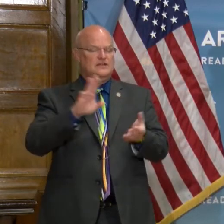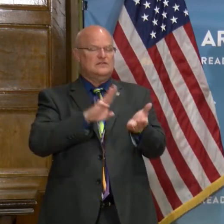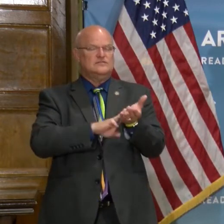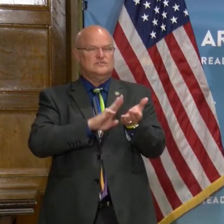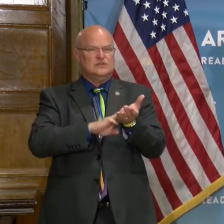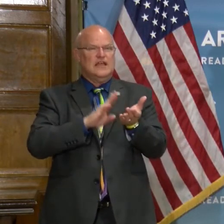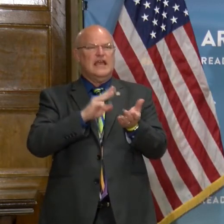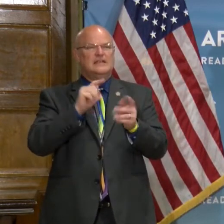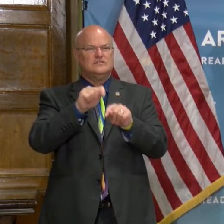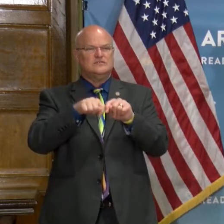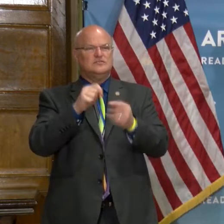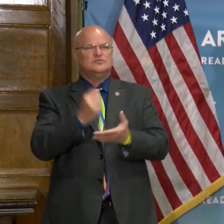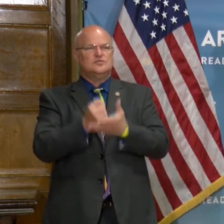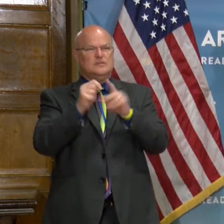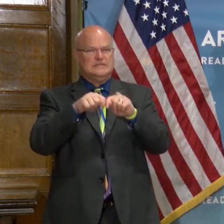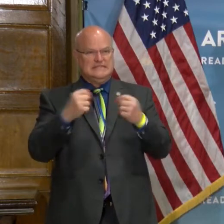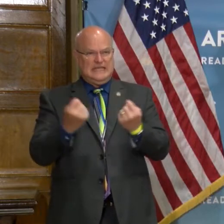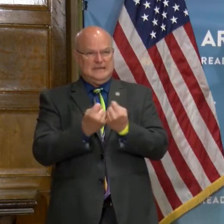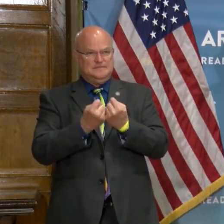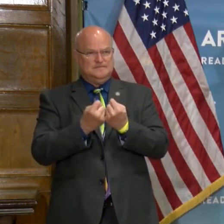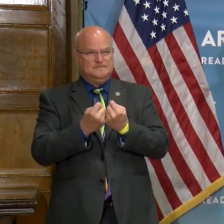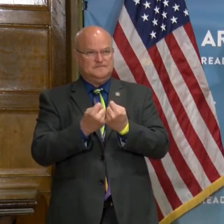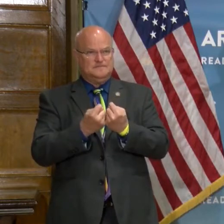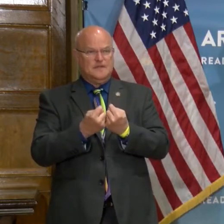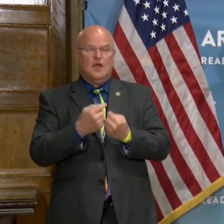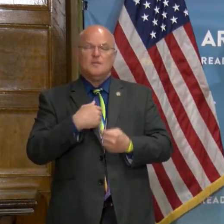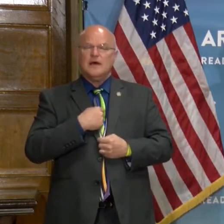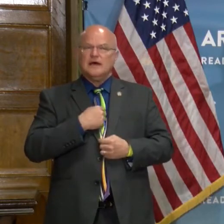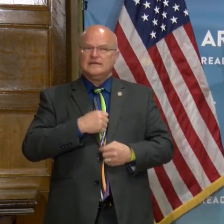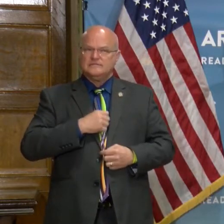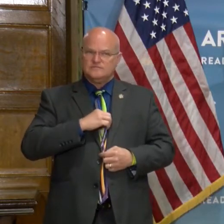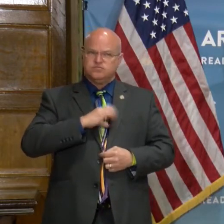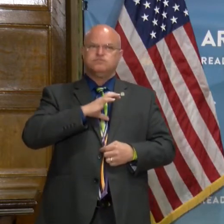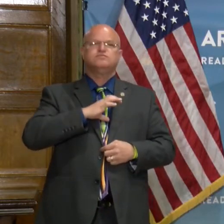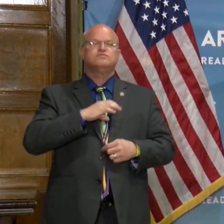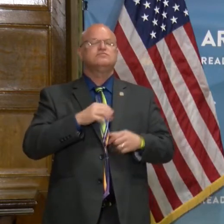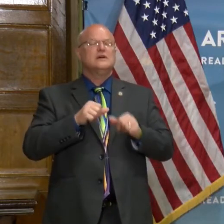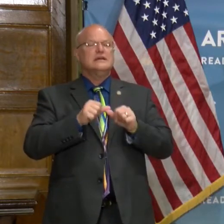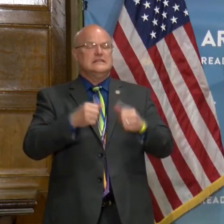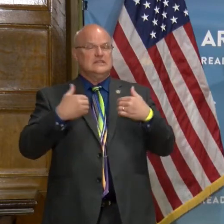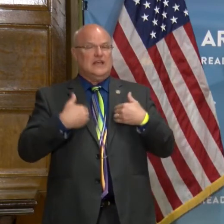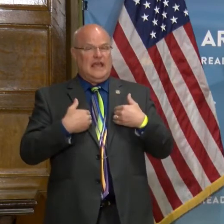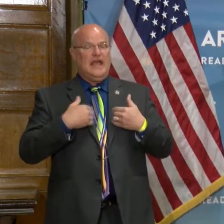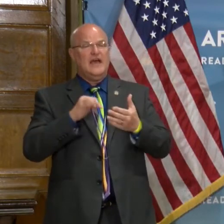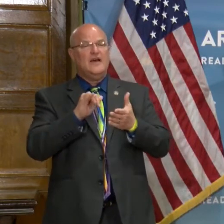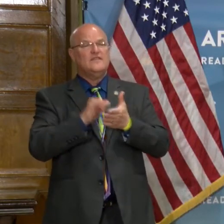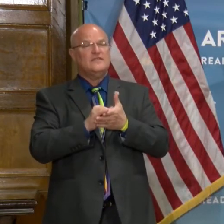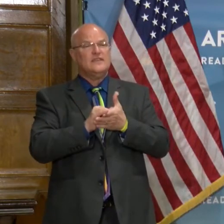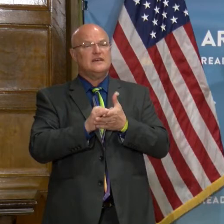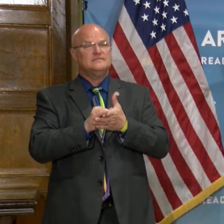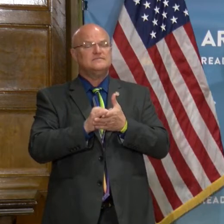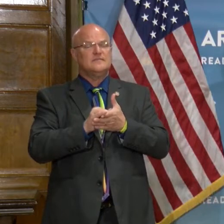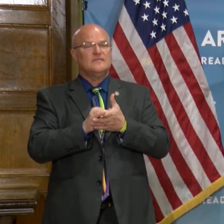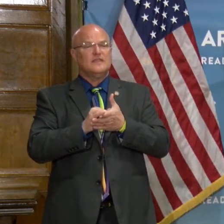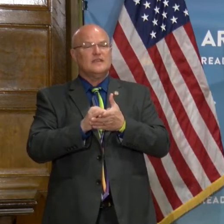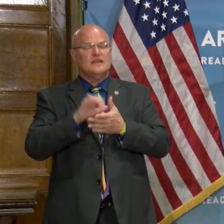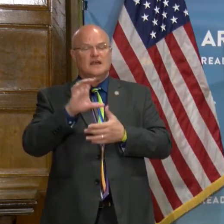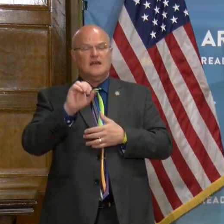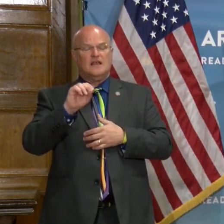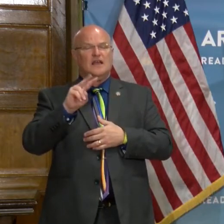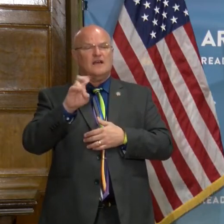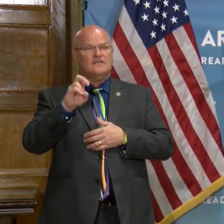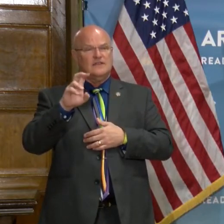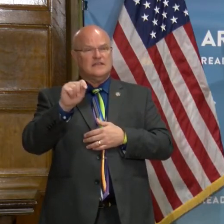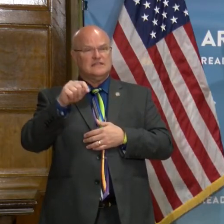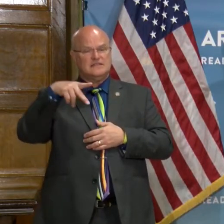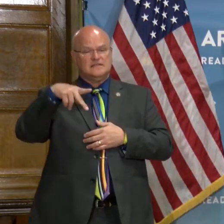treatment team. But I'm encouraged by that. We continue to have the convalescent plasma program,